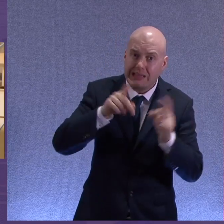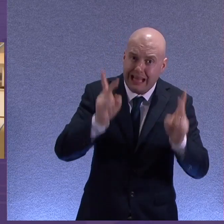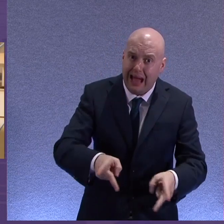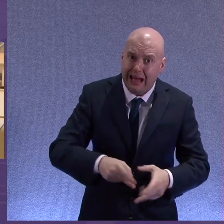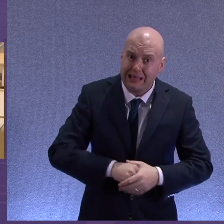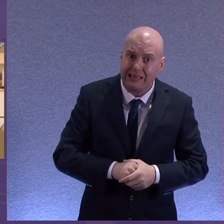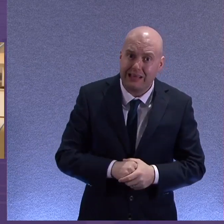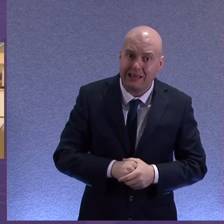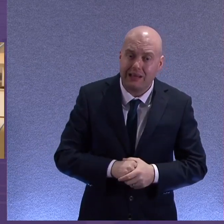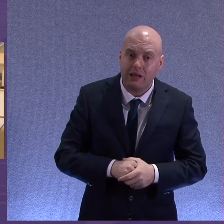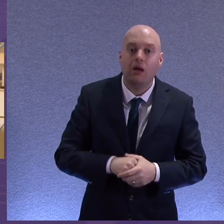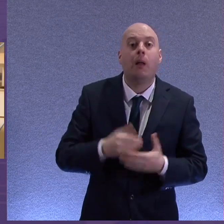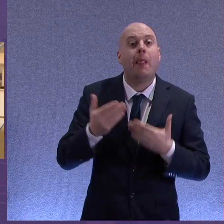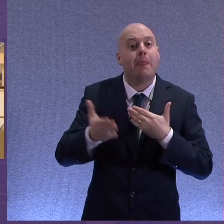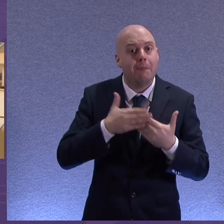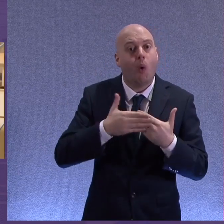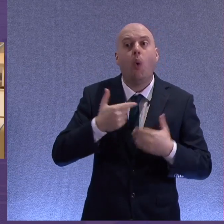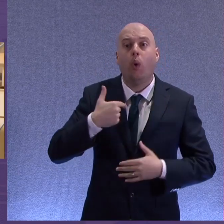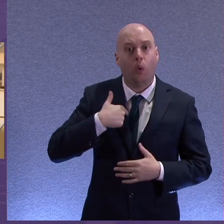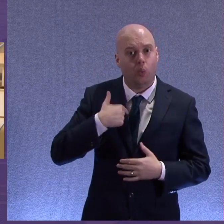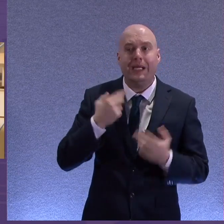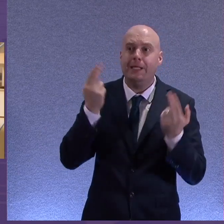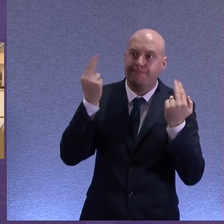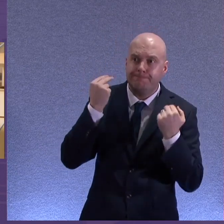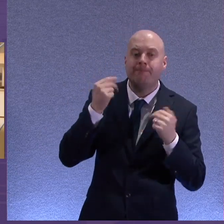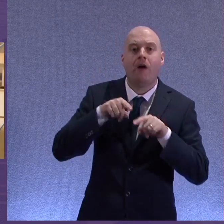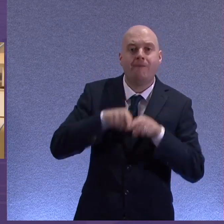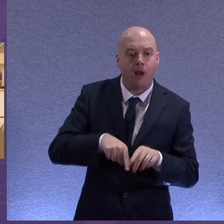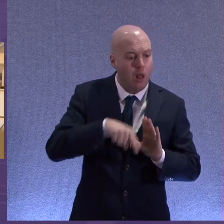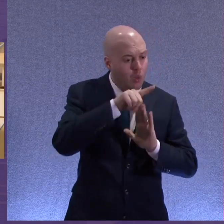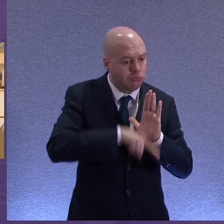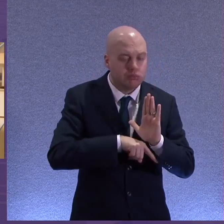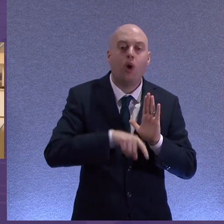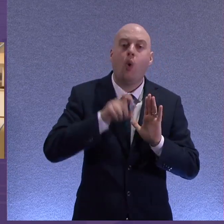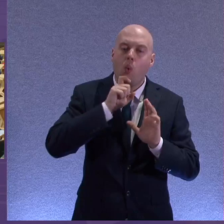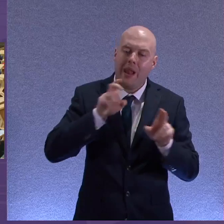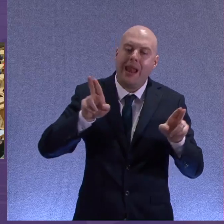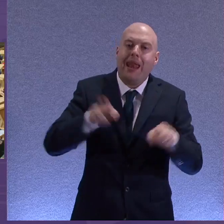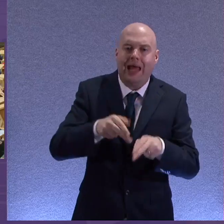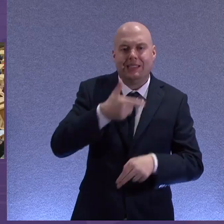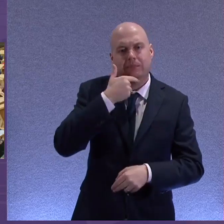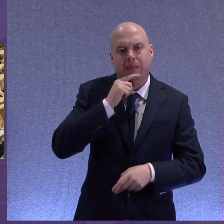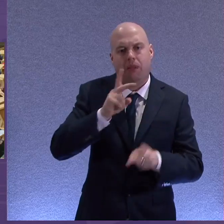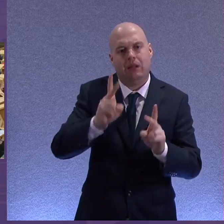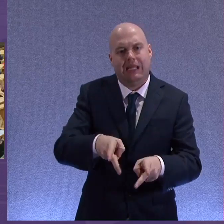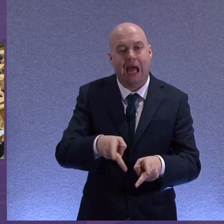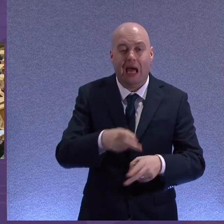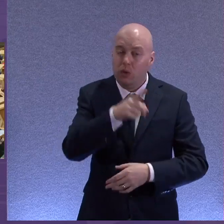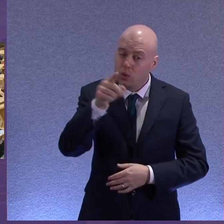the fewer people will die. And I think that should be the motivation for each and every one of us.